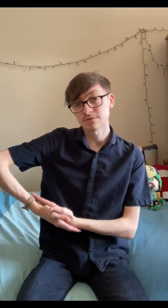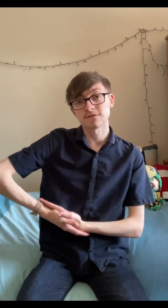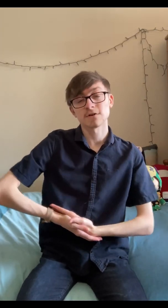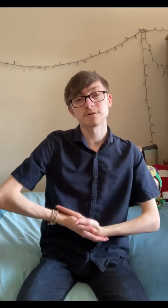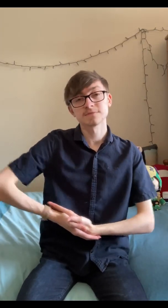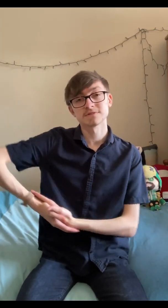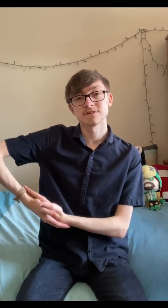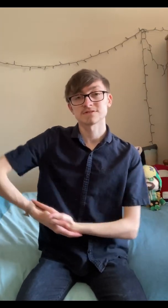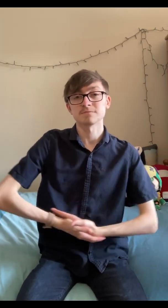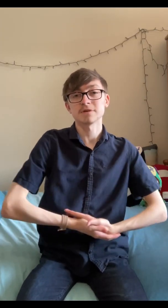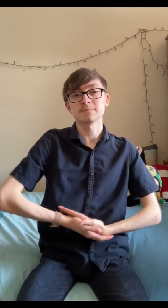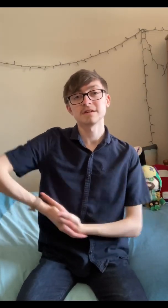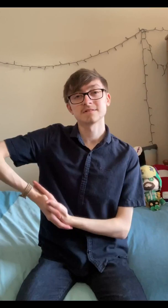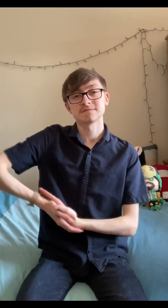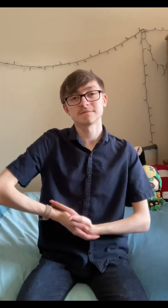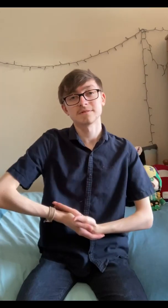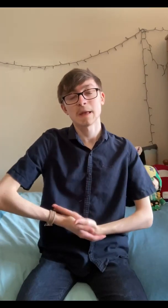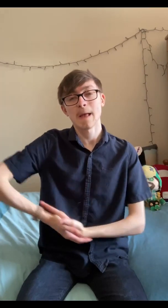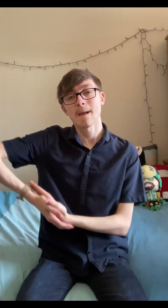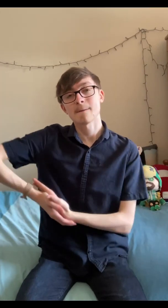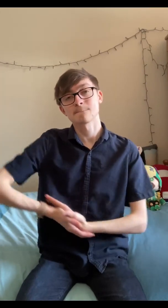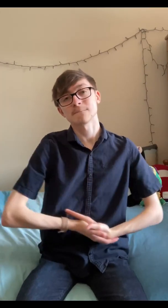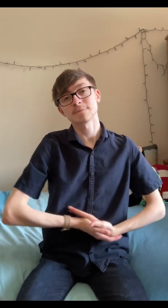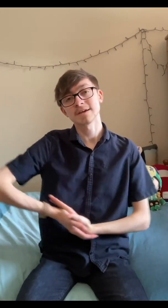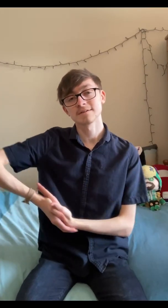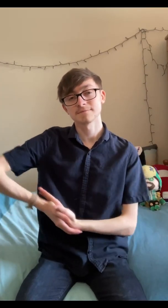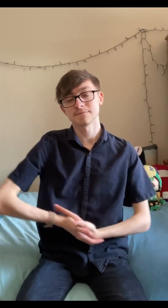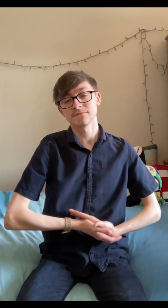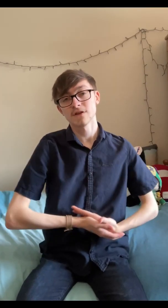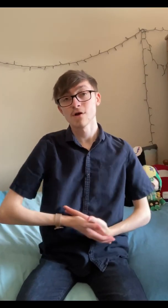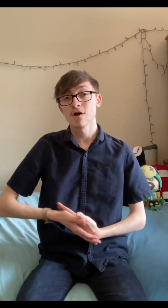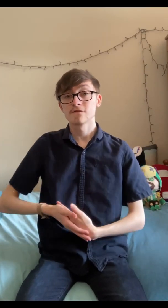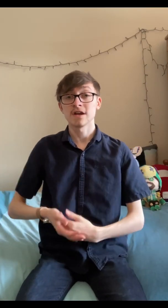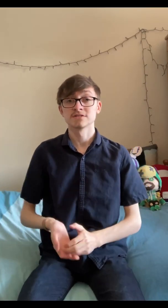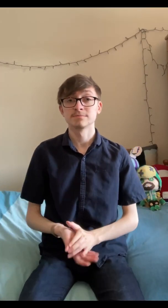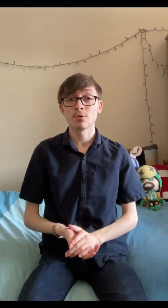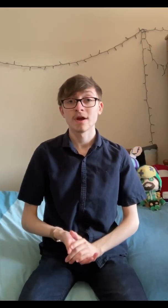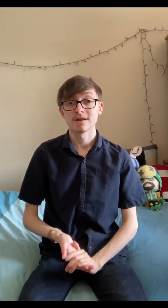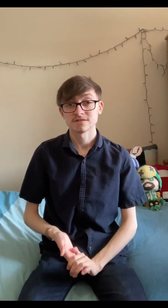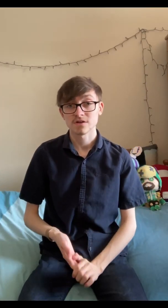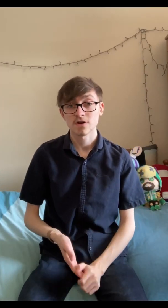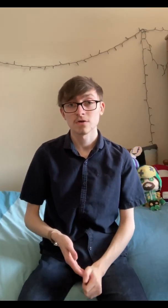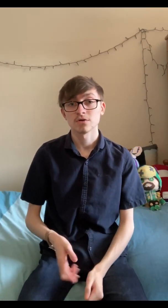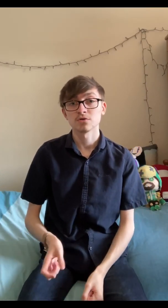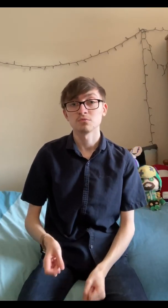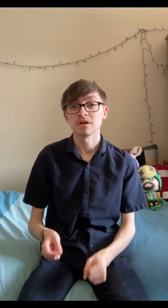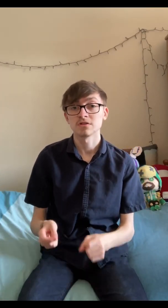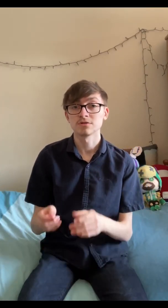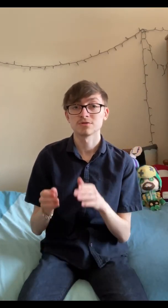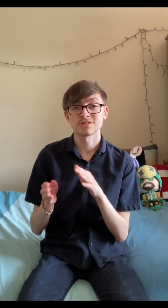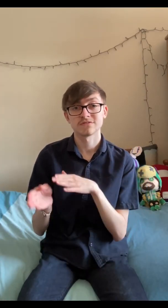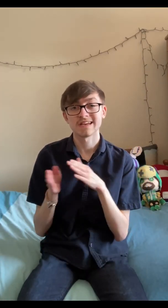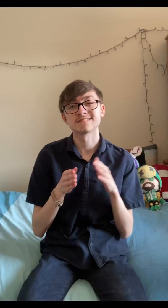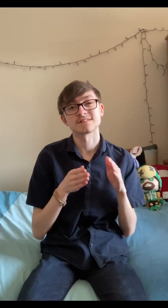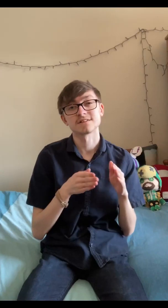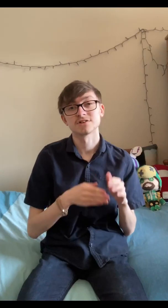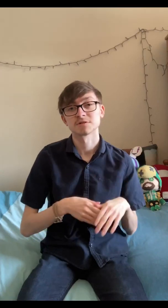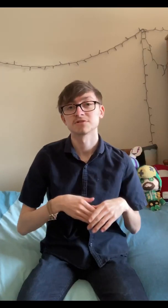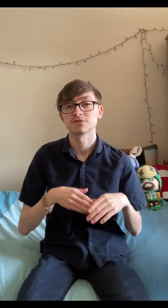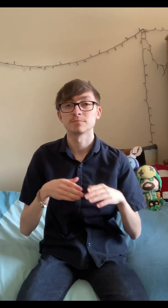your arms. So baby, baby. For it's a boy and it's a girl, we don't do a sign for it's a, so we'll just do boy